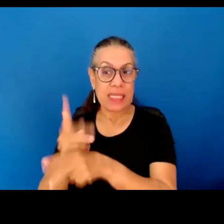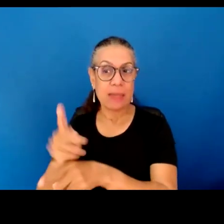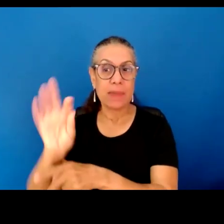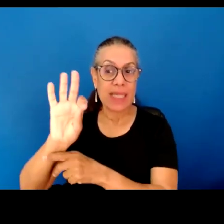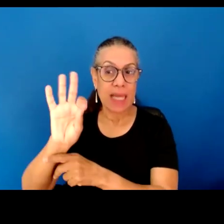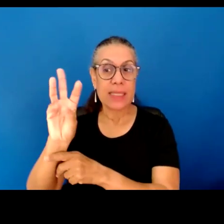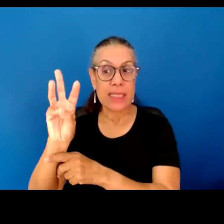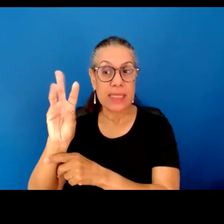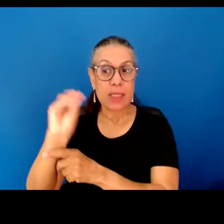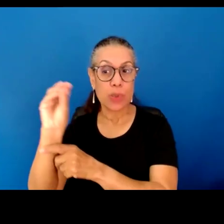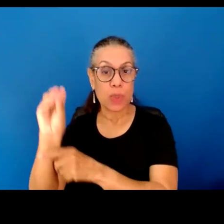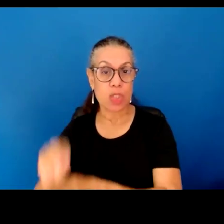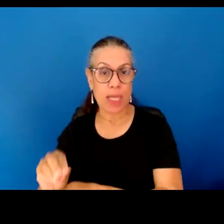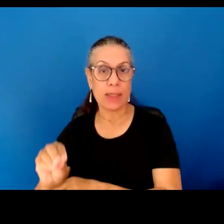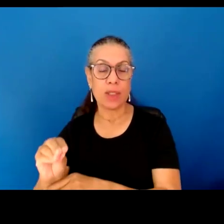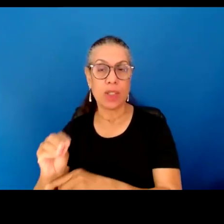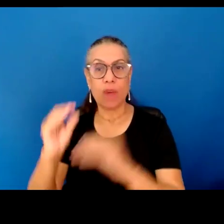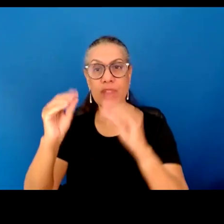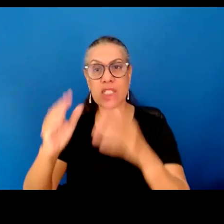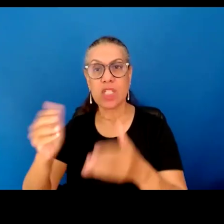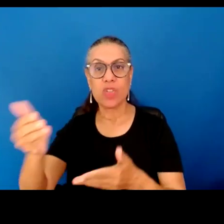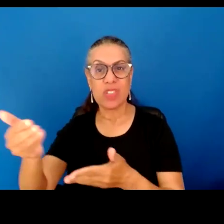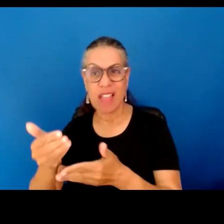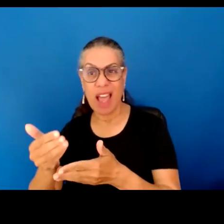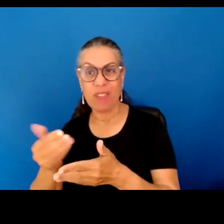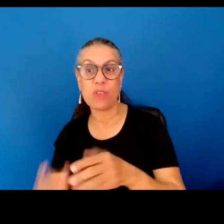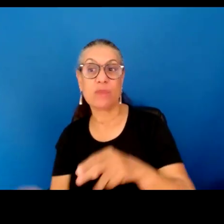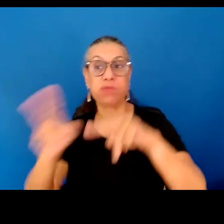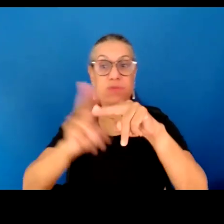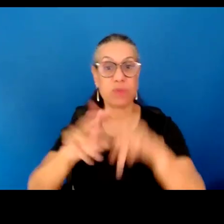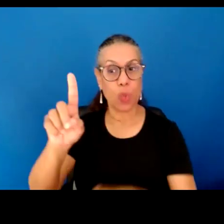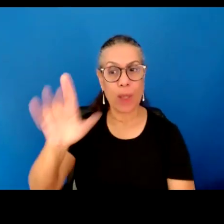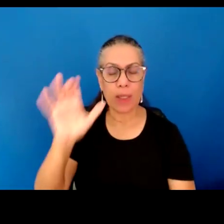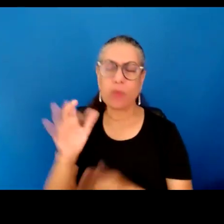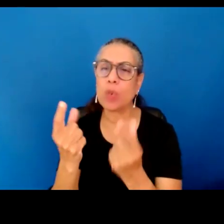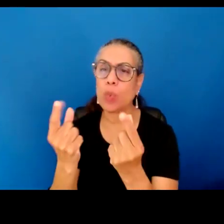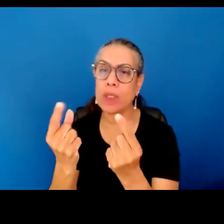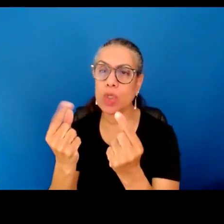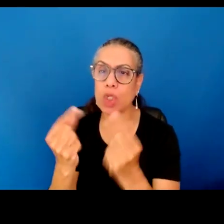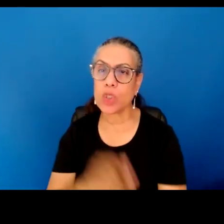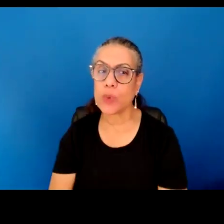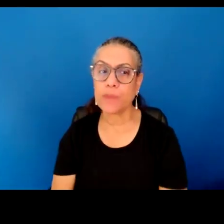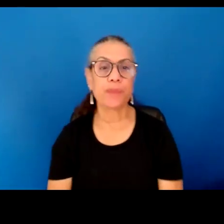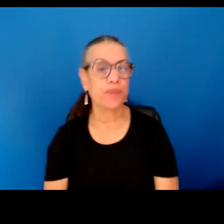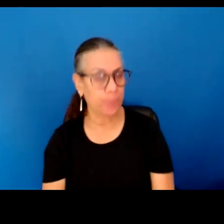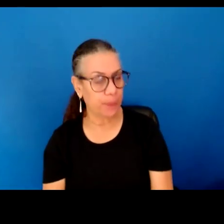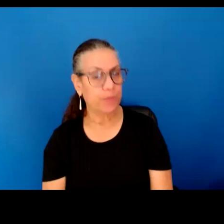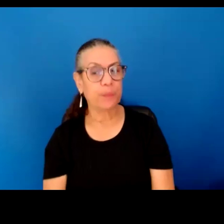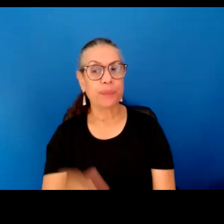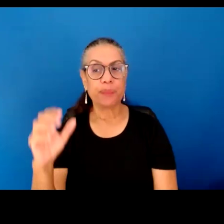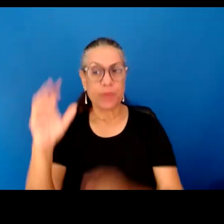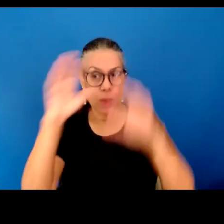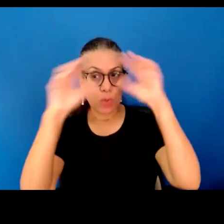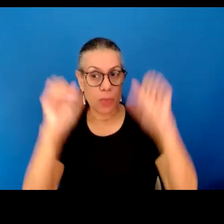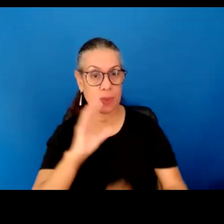teacher staff hiring up to 100. So just a little bit more about what you are. Sure. So